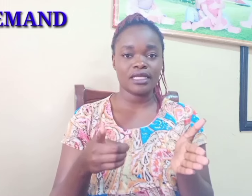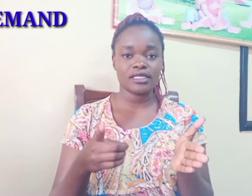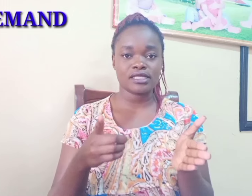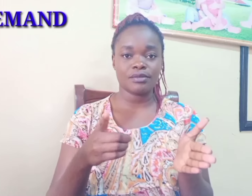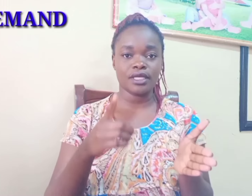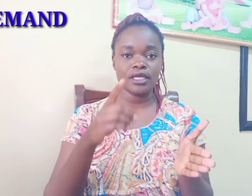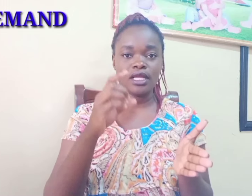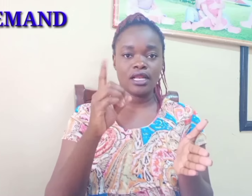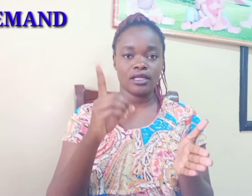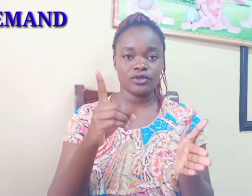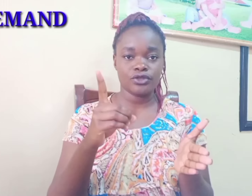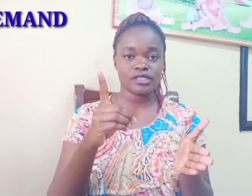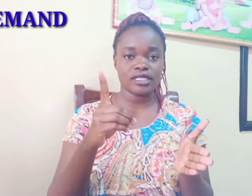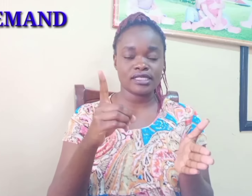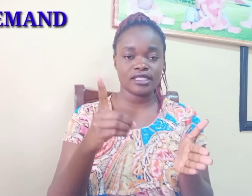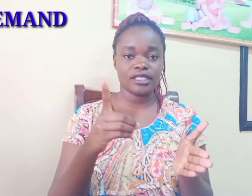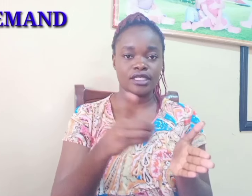I'm demanding something. You use letter D,